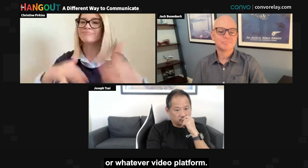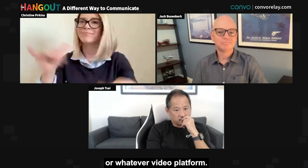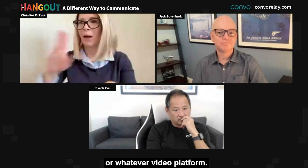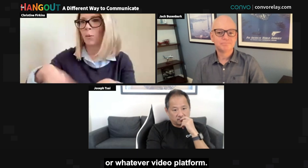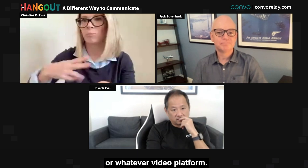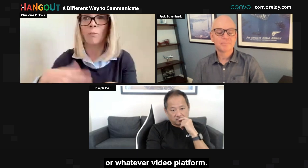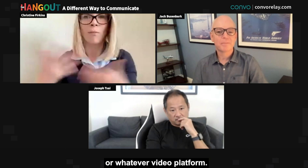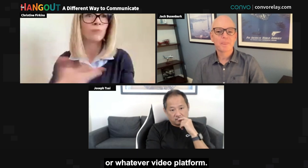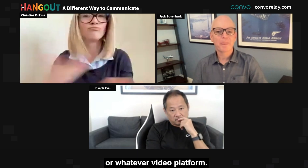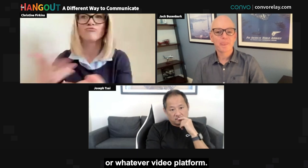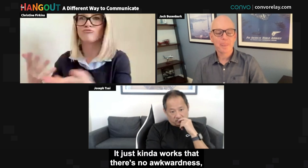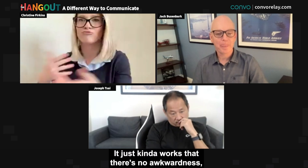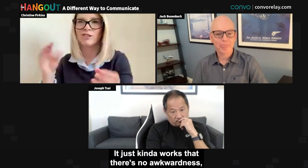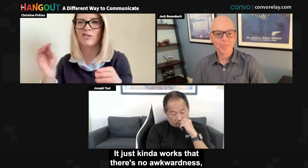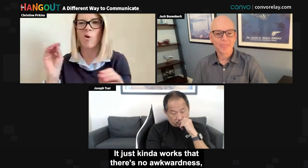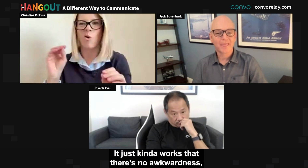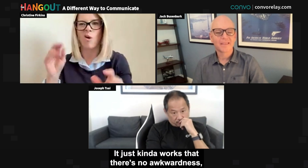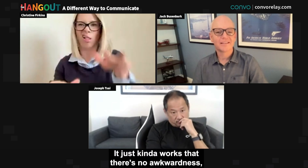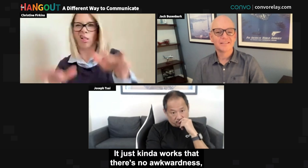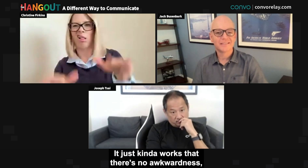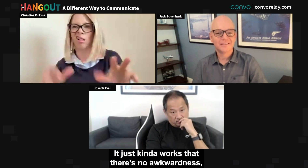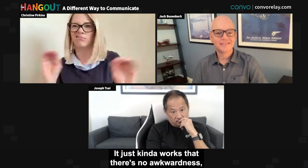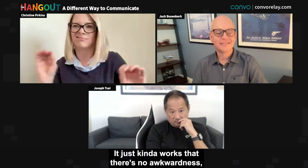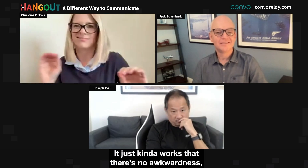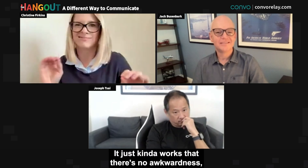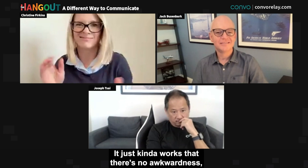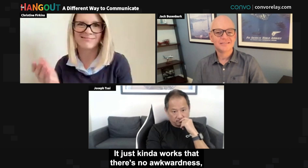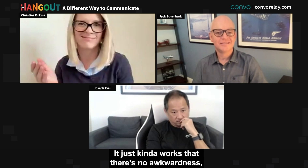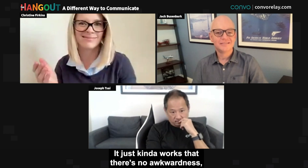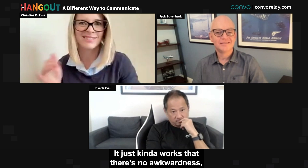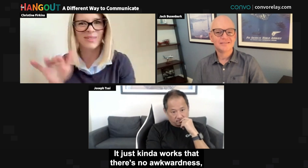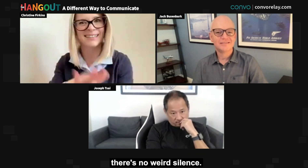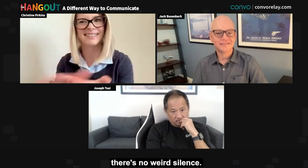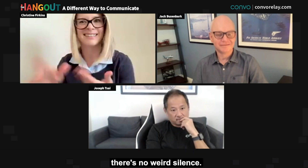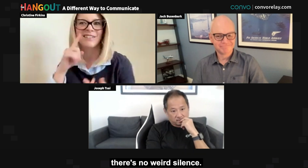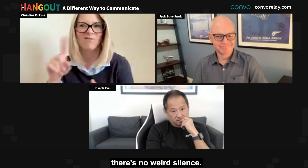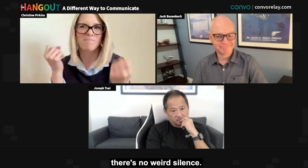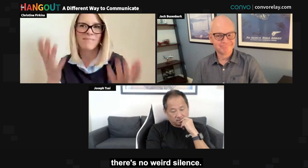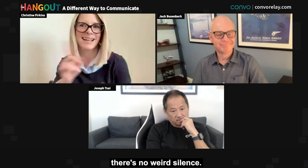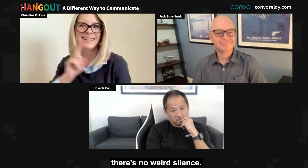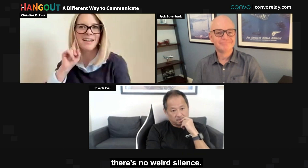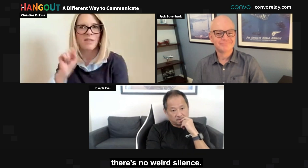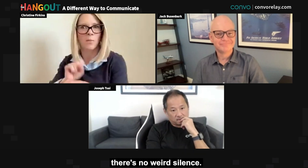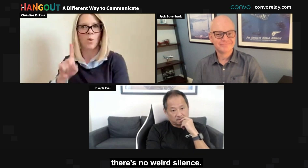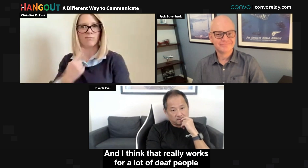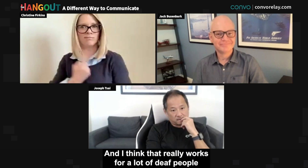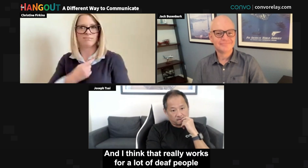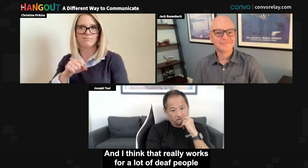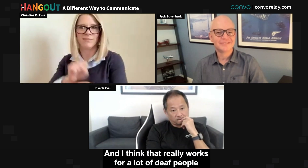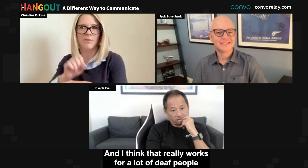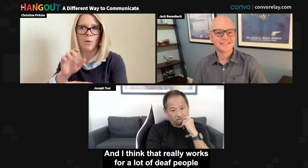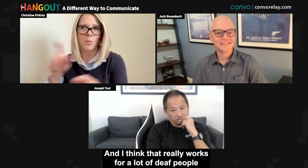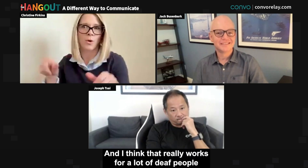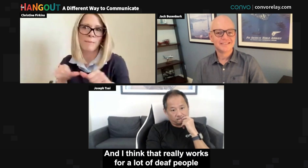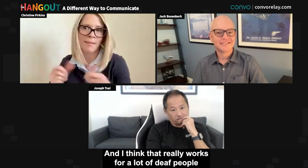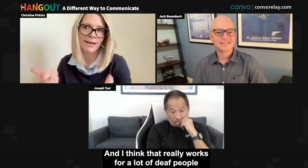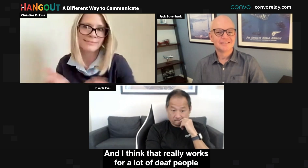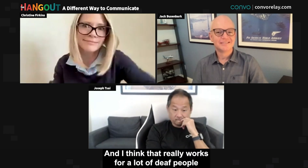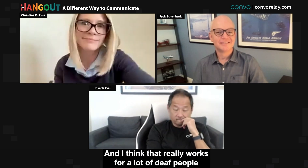video platform, it just kind of works that. There's no awkwardness, there's no weird silence. And I think that really works for a lot of deaf